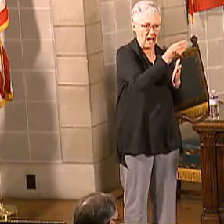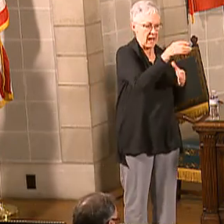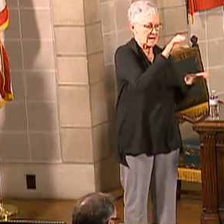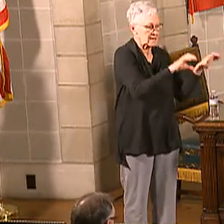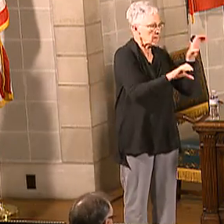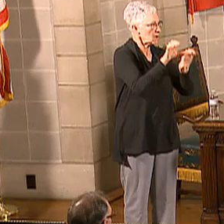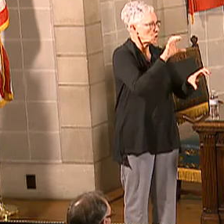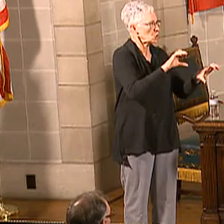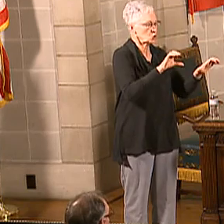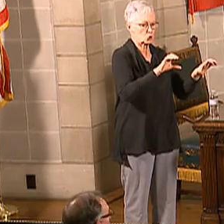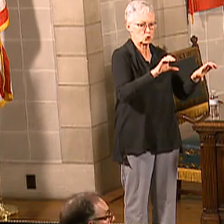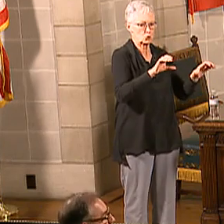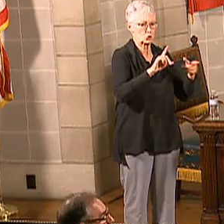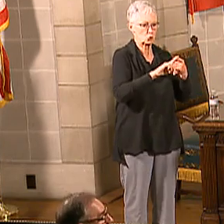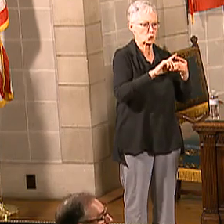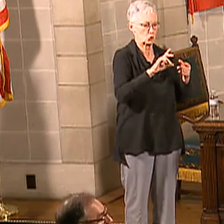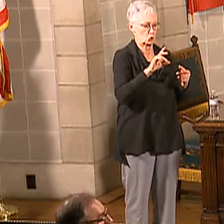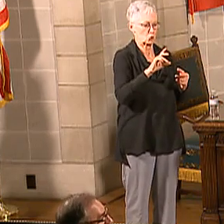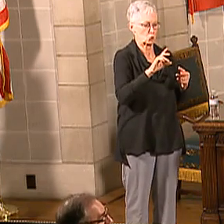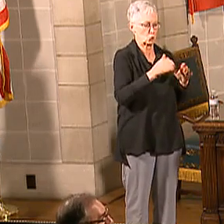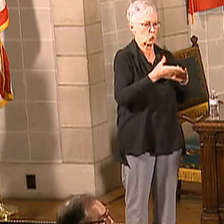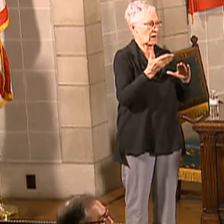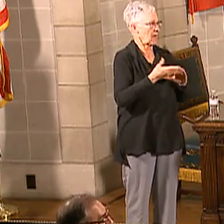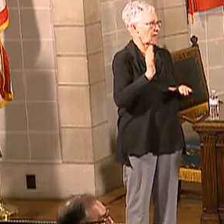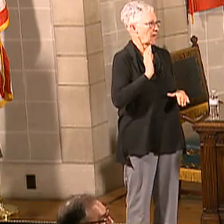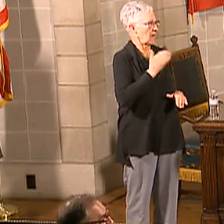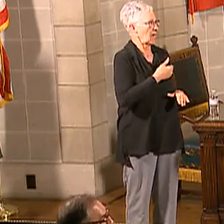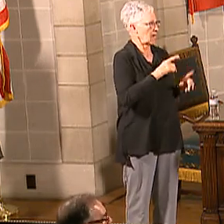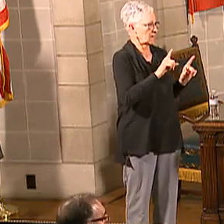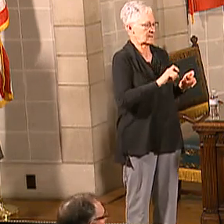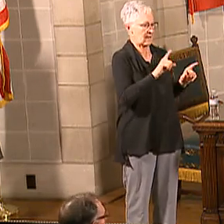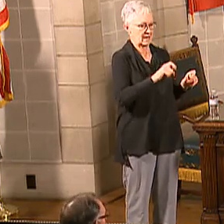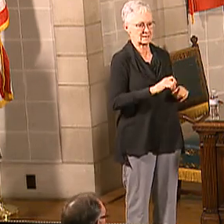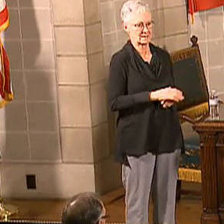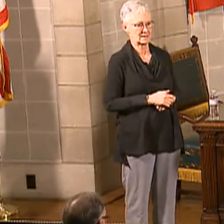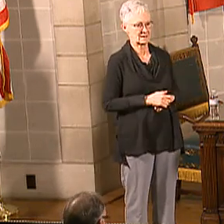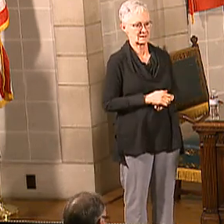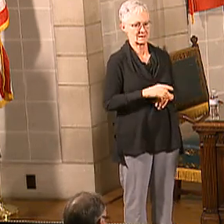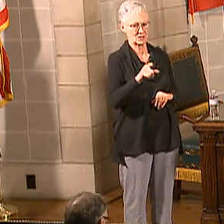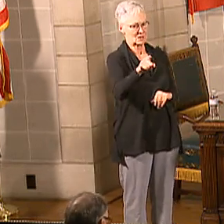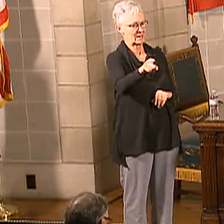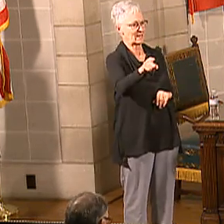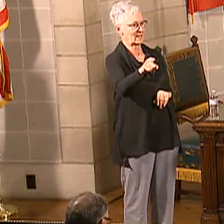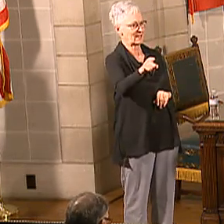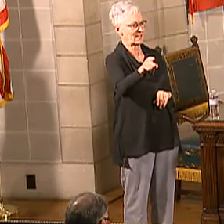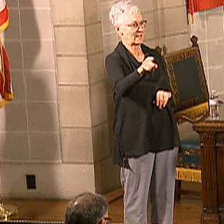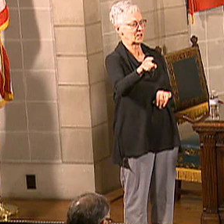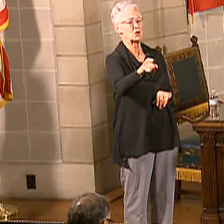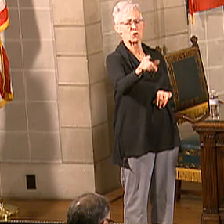Wait, I'm going to go to Andrew because you already asked a bunch of questions, Paul. Well, don't worry. We've probably got time to get back to you. Don't worry, Paul. Yeah.